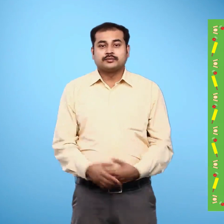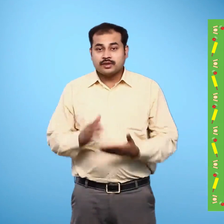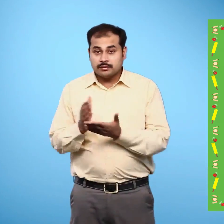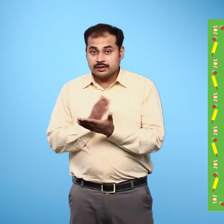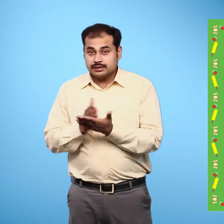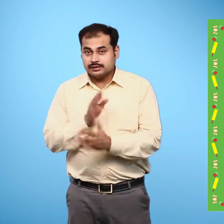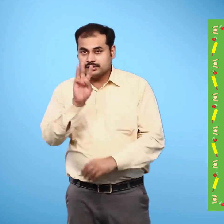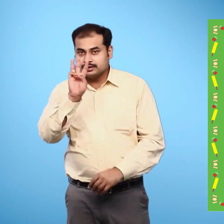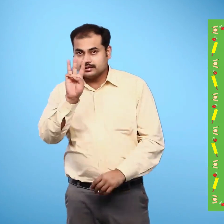Page 3.